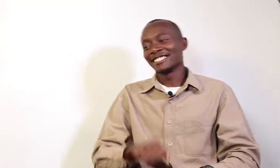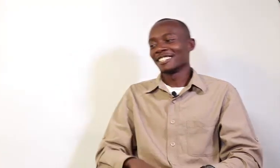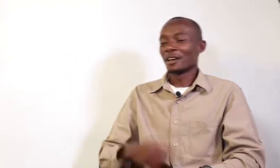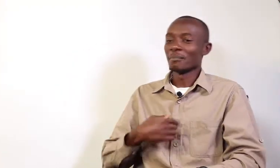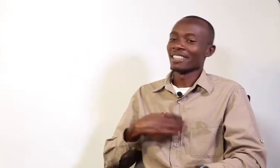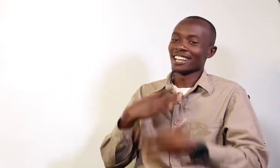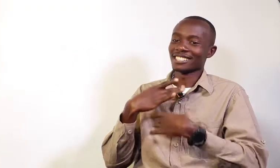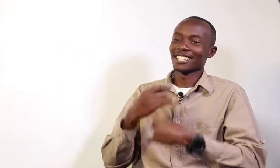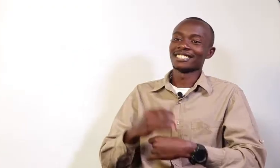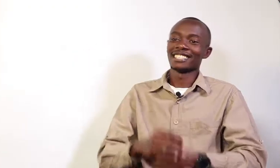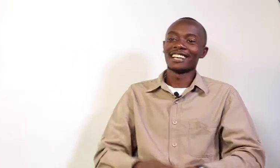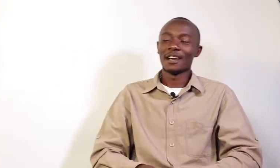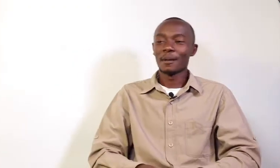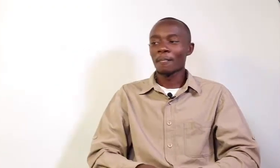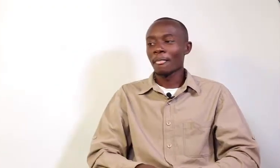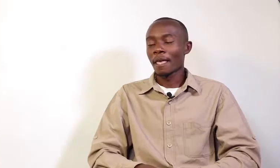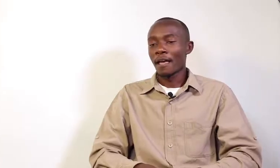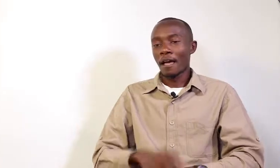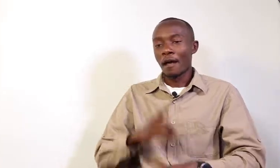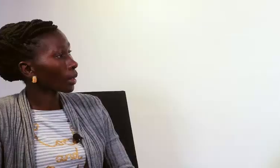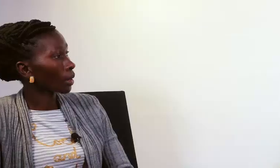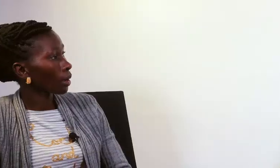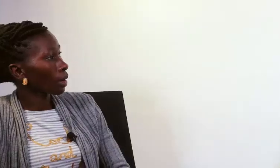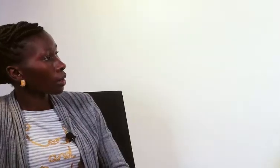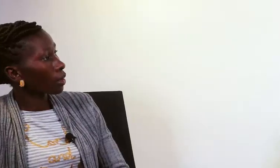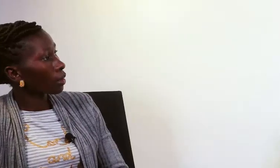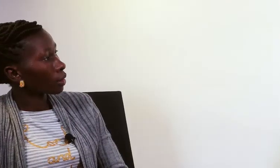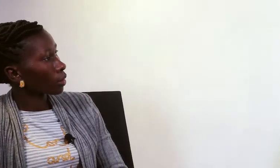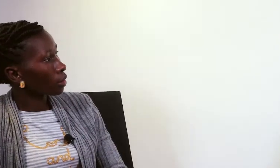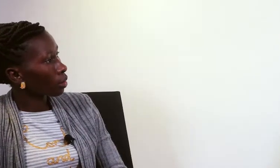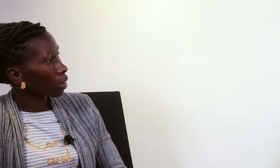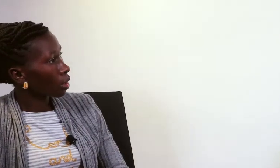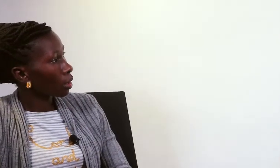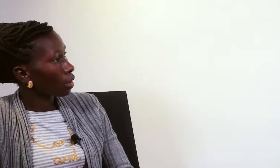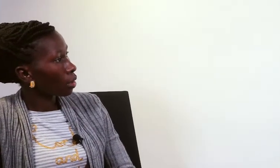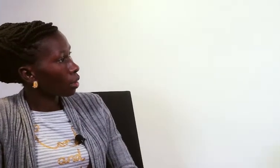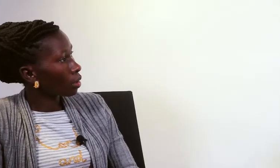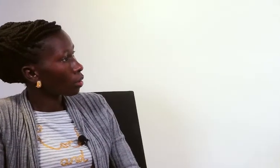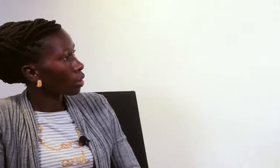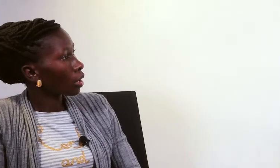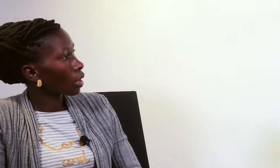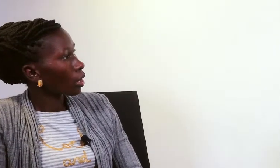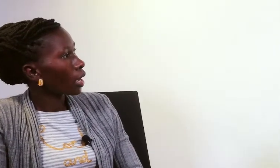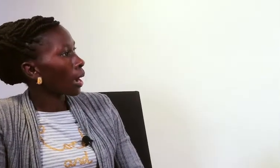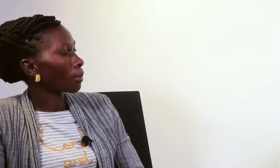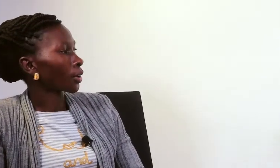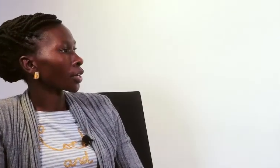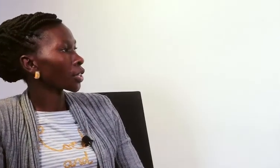Yes, I'm so excited. I am ready. I'm ready